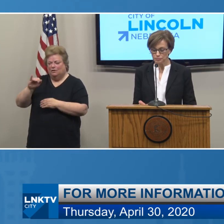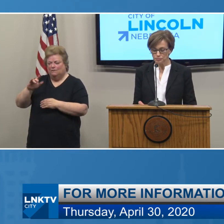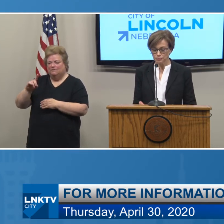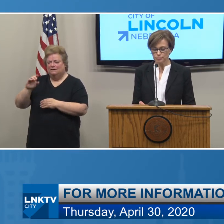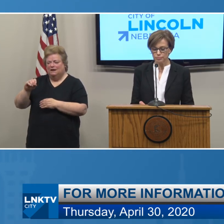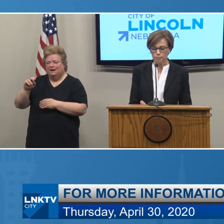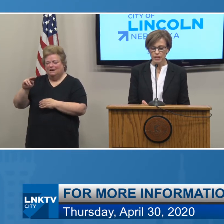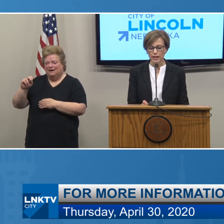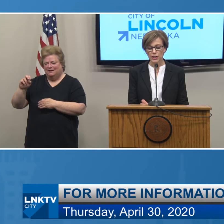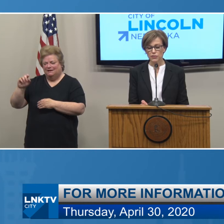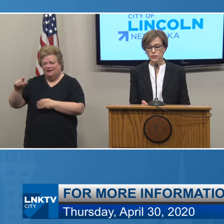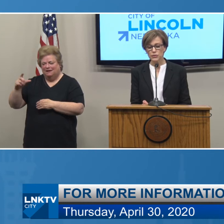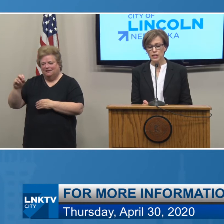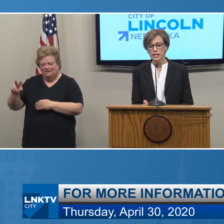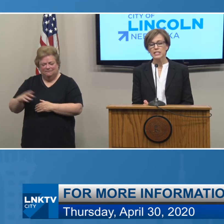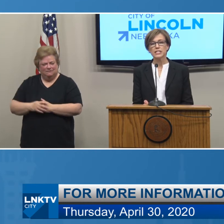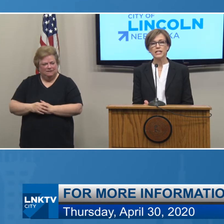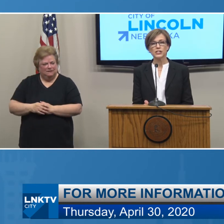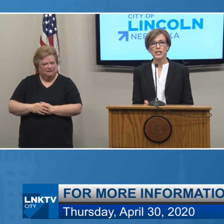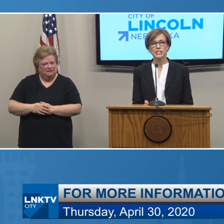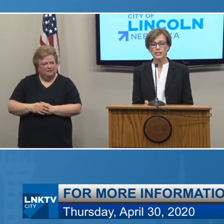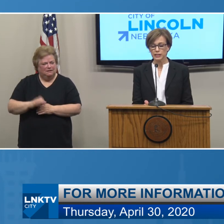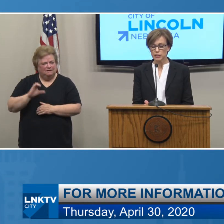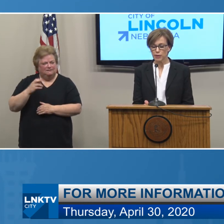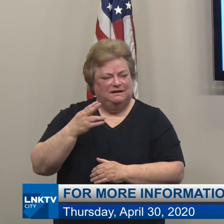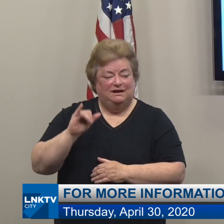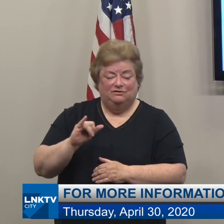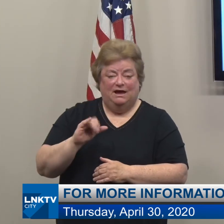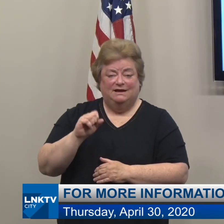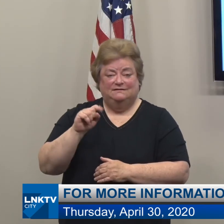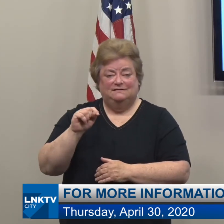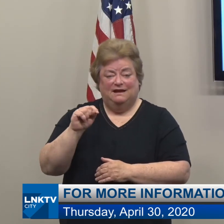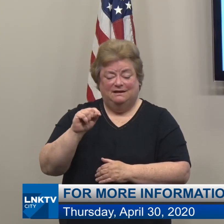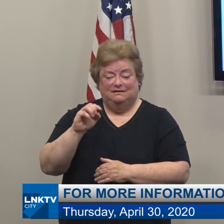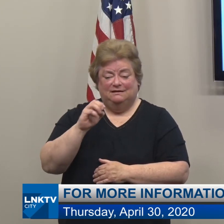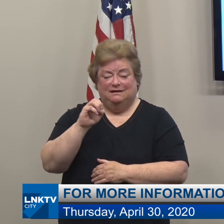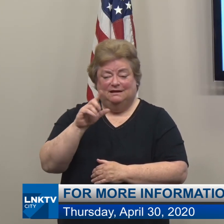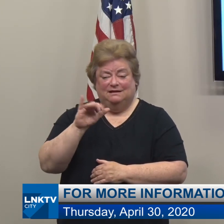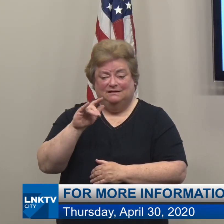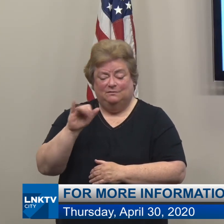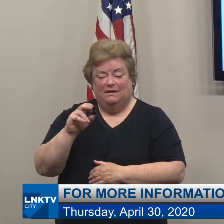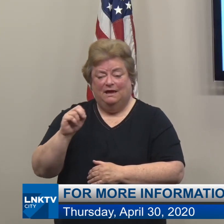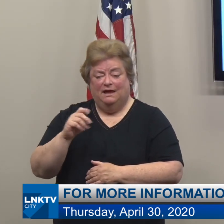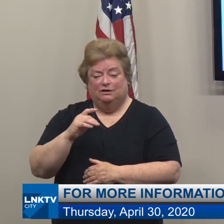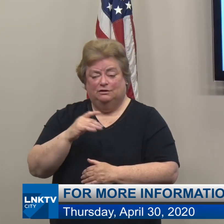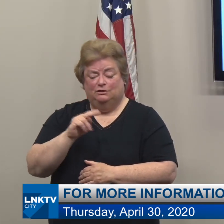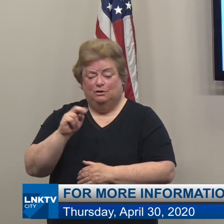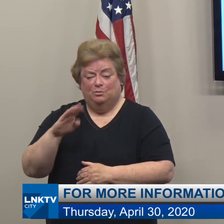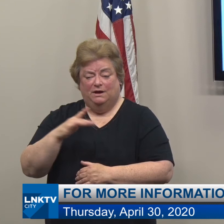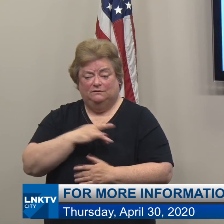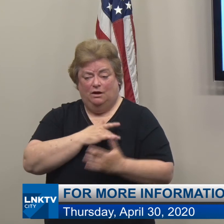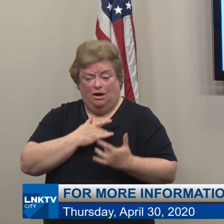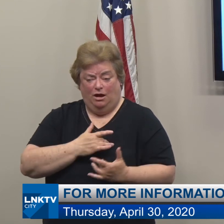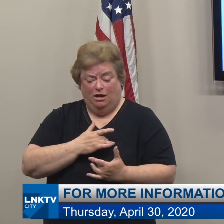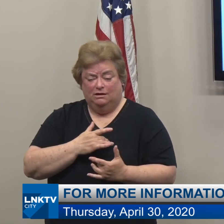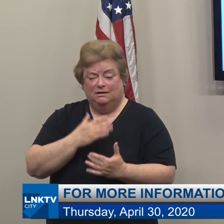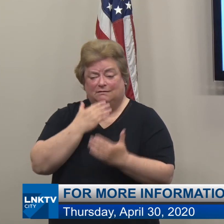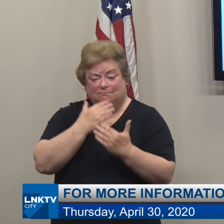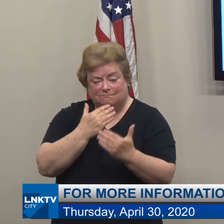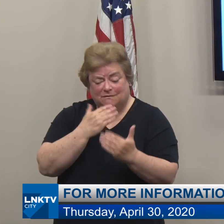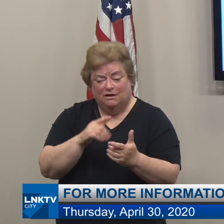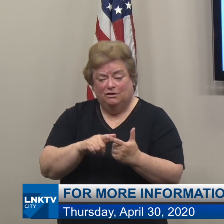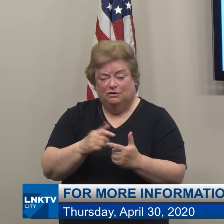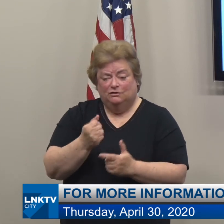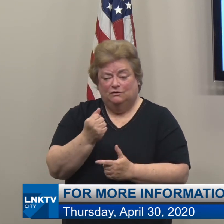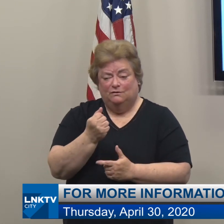covid19.lincoln.ne.gov. In other news, CHI St. Elizabeth and Nebraska Heart expressed their gratitude to more than